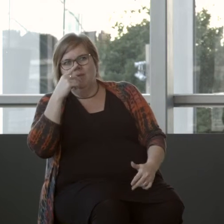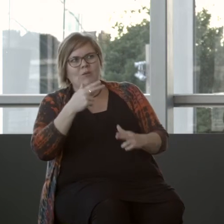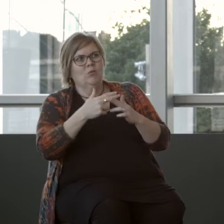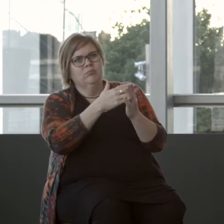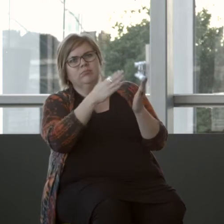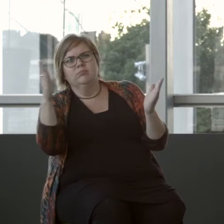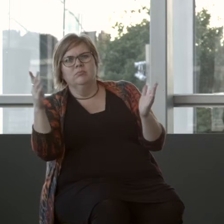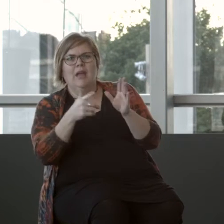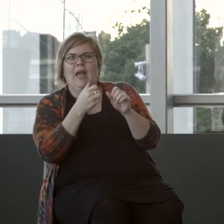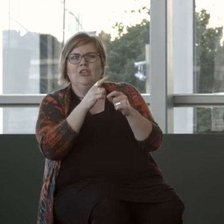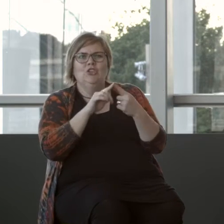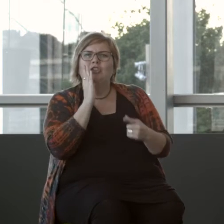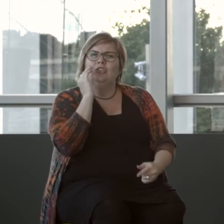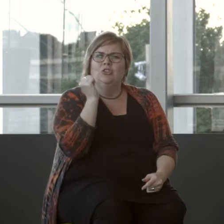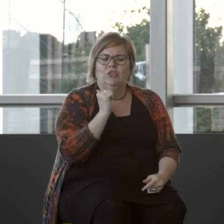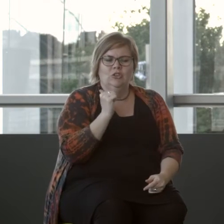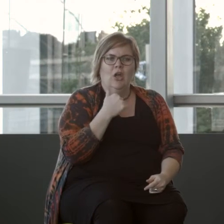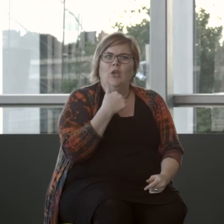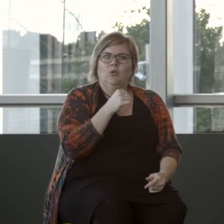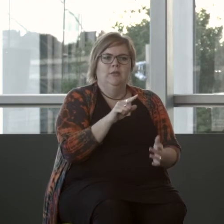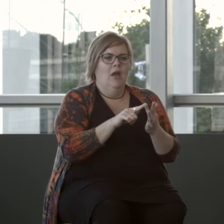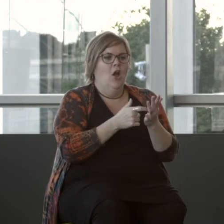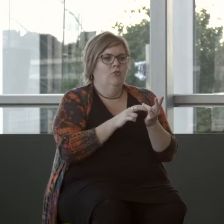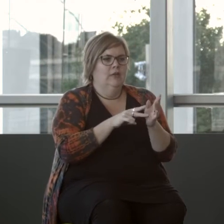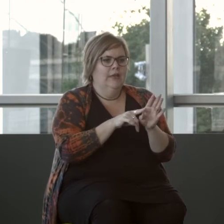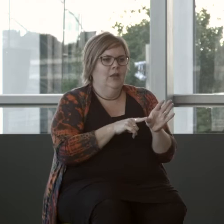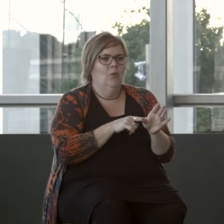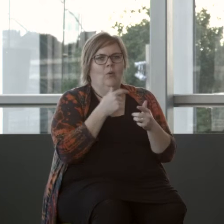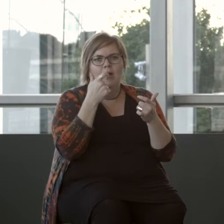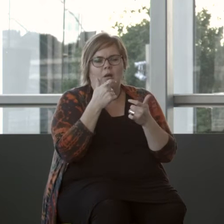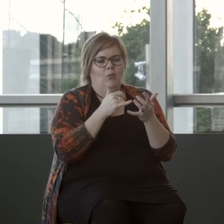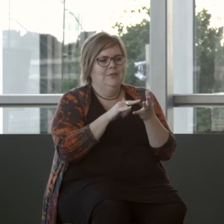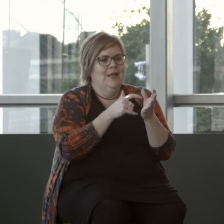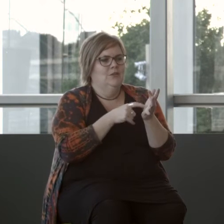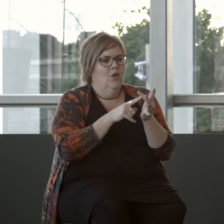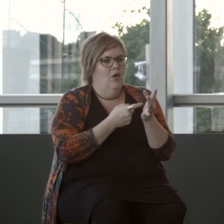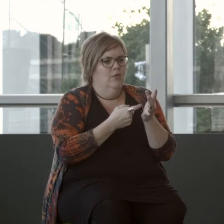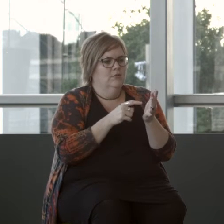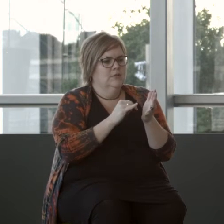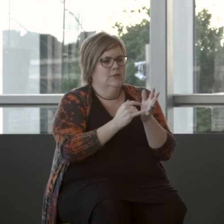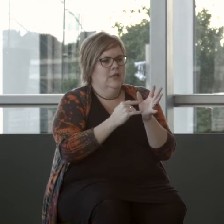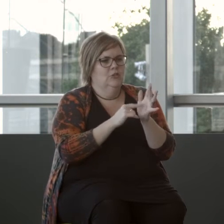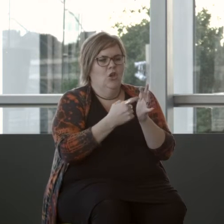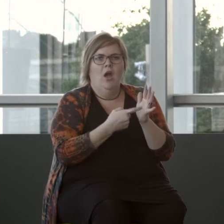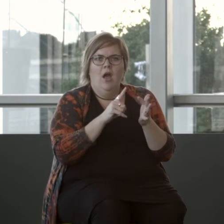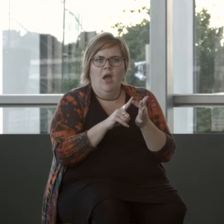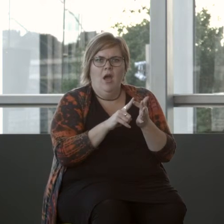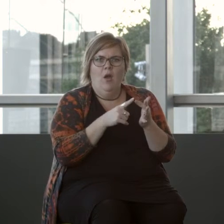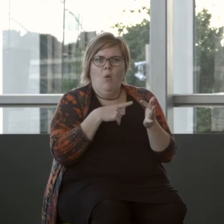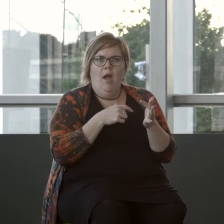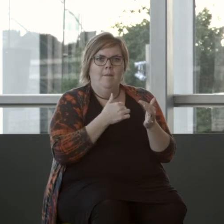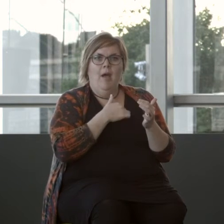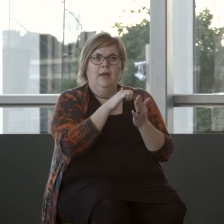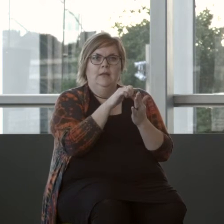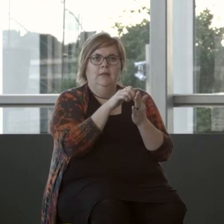other thing is, the other reason I use irony and satire and humour is because I deal with some actually quite serious subject